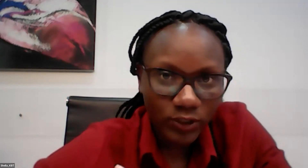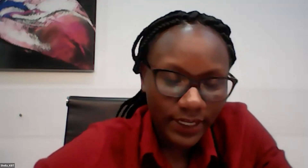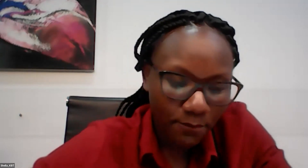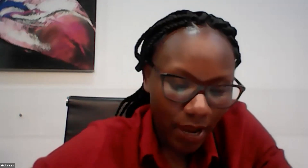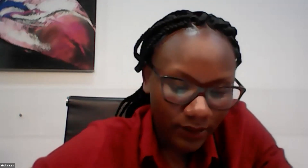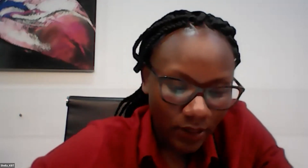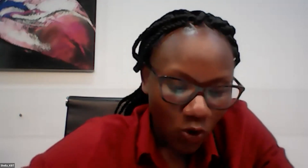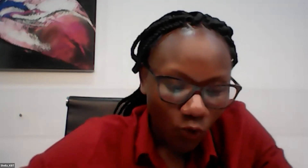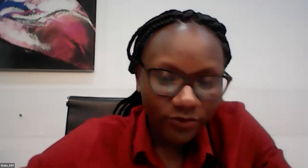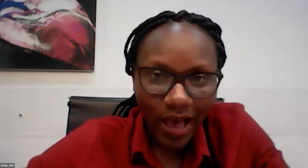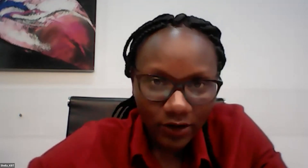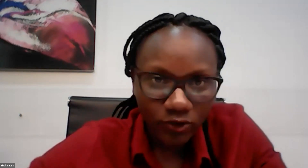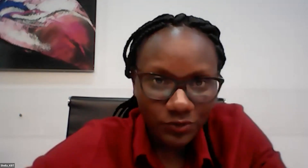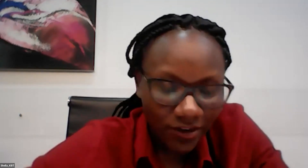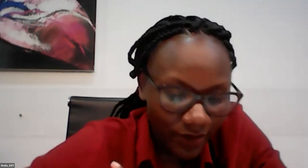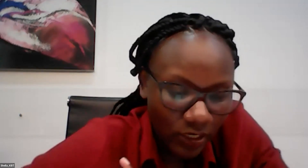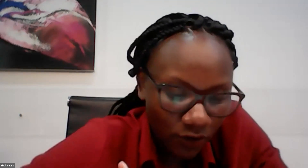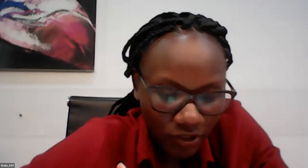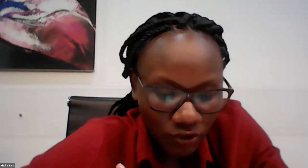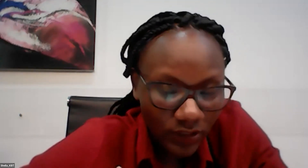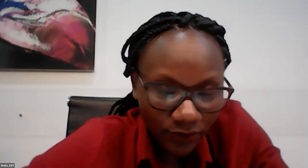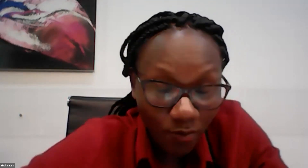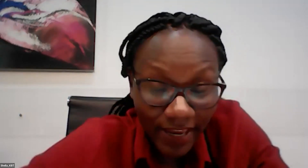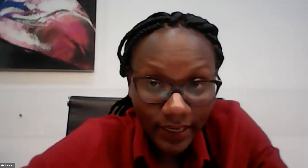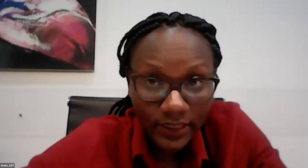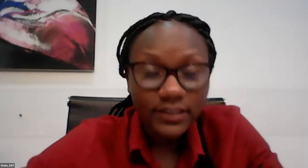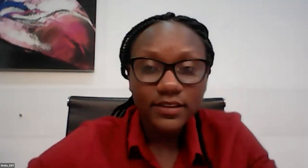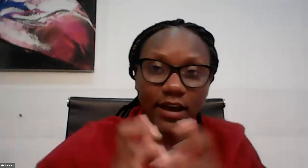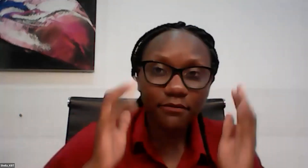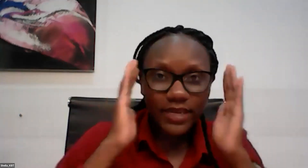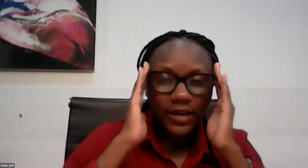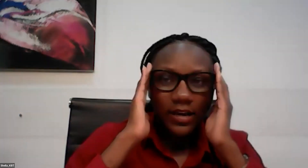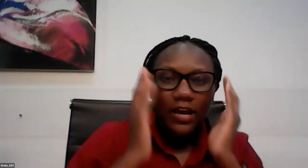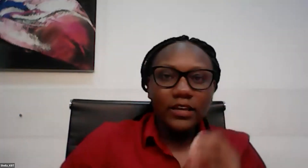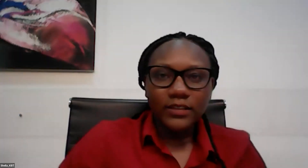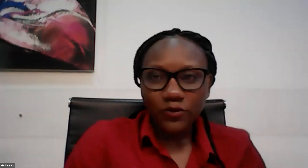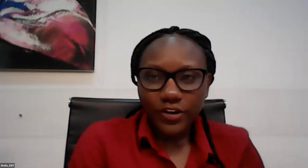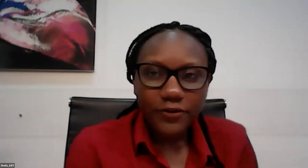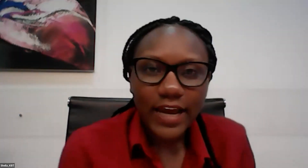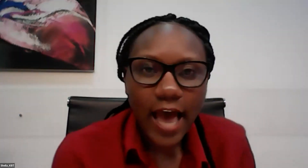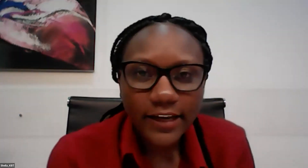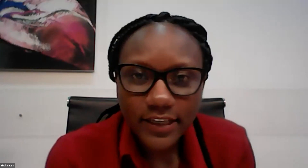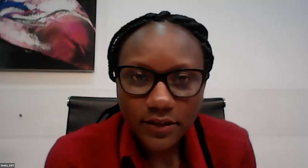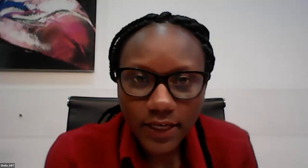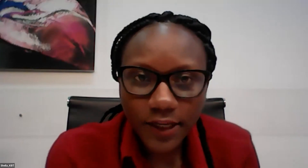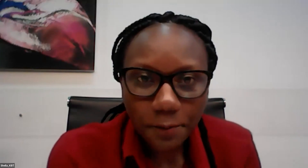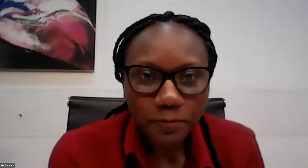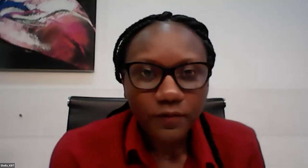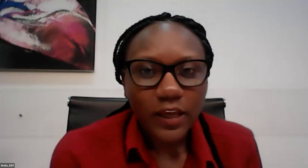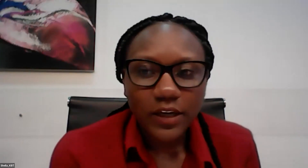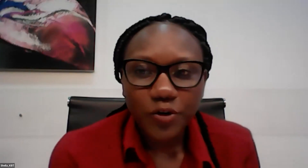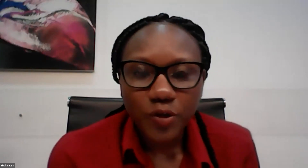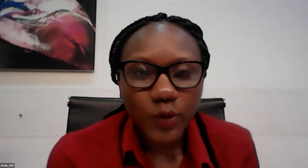has the most impact? We've heard from 7 innovations from Kenya, Zambia, South Africa, and